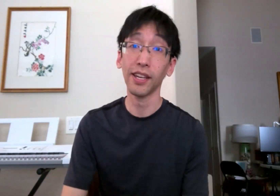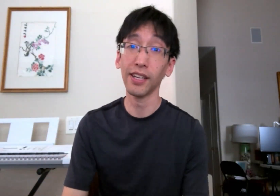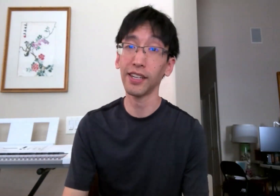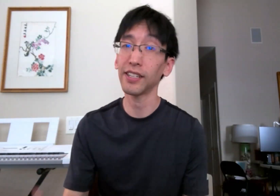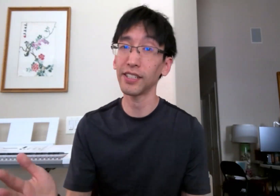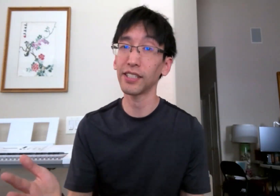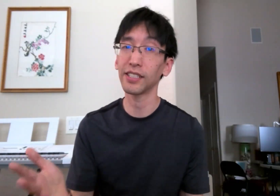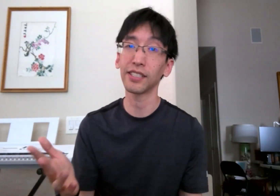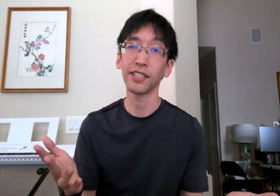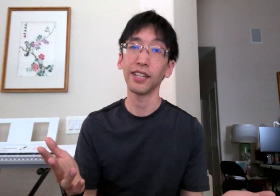And